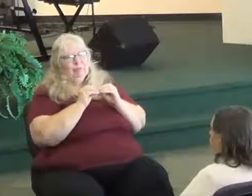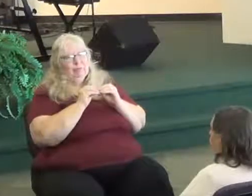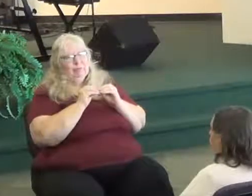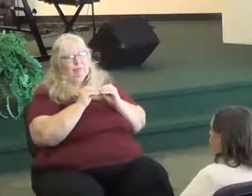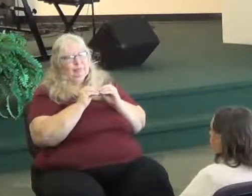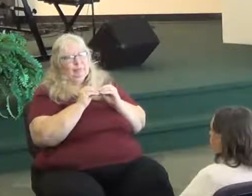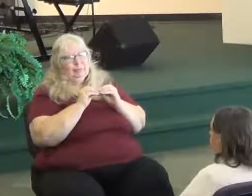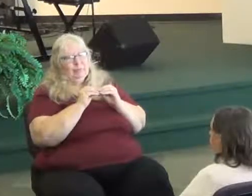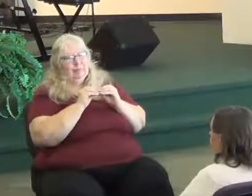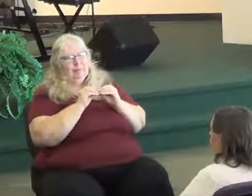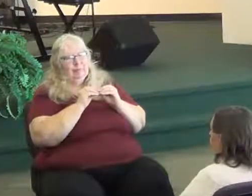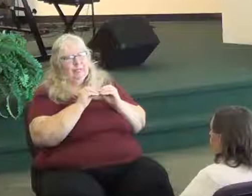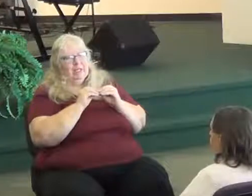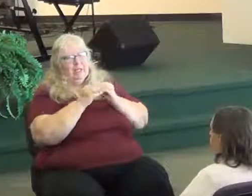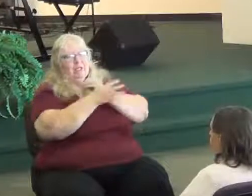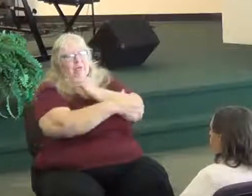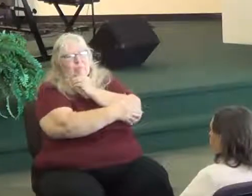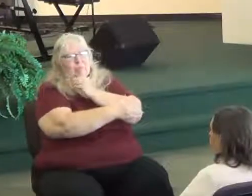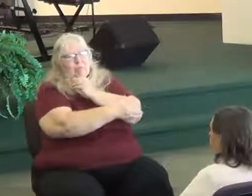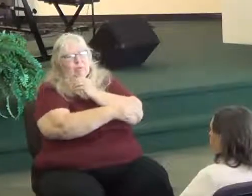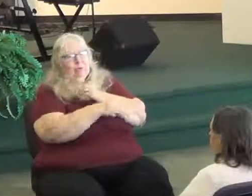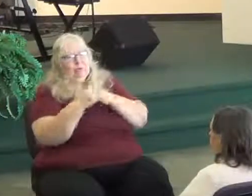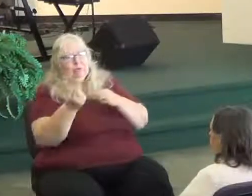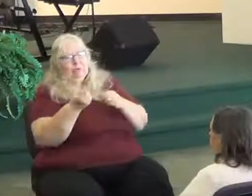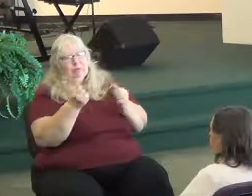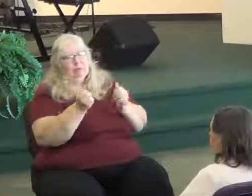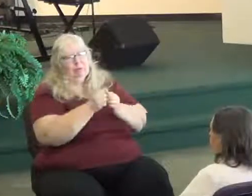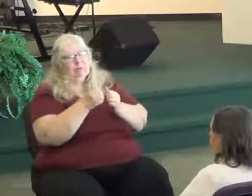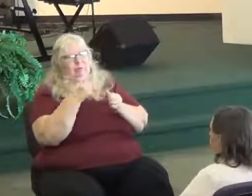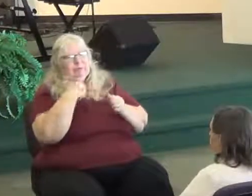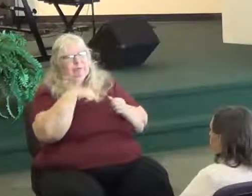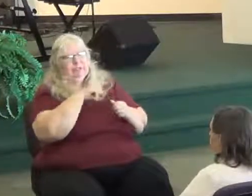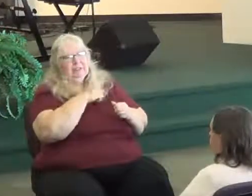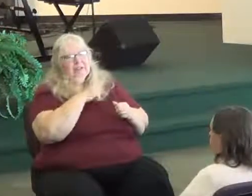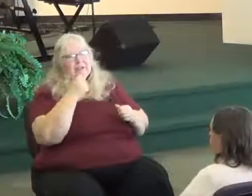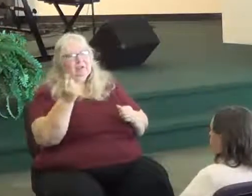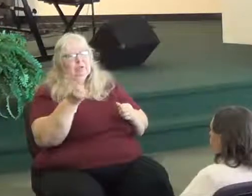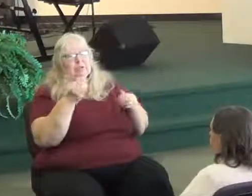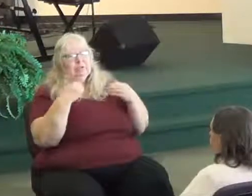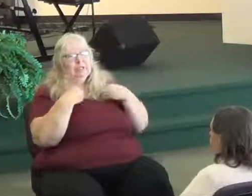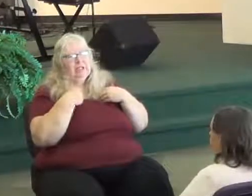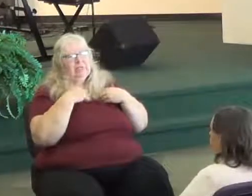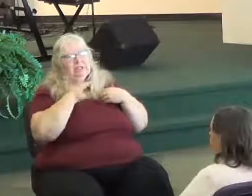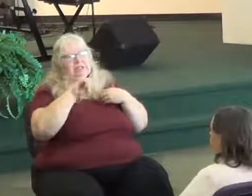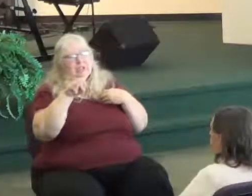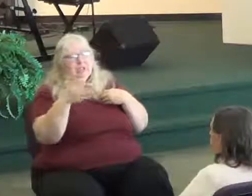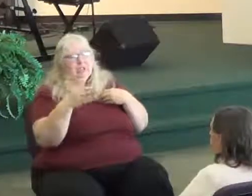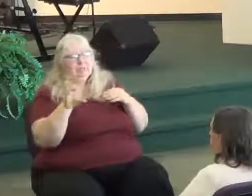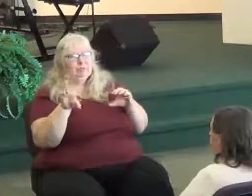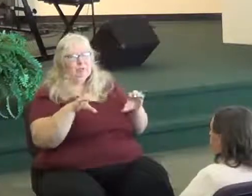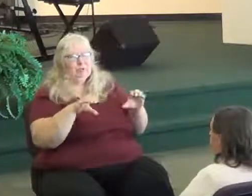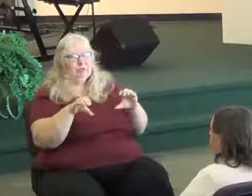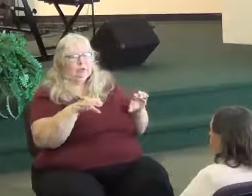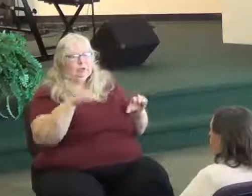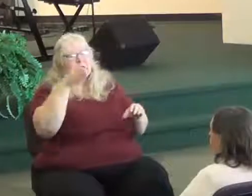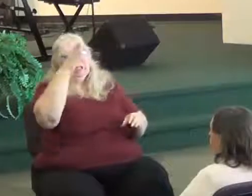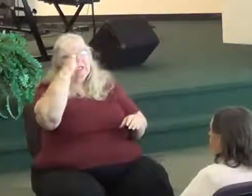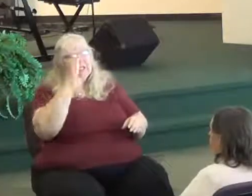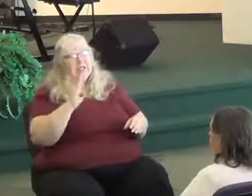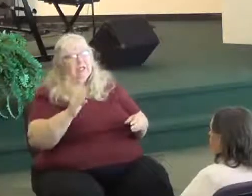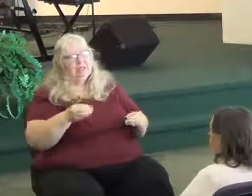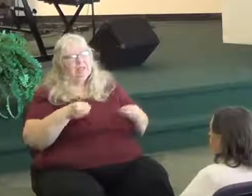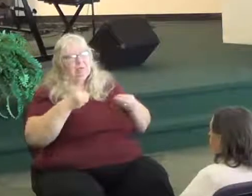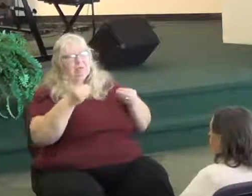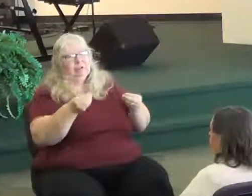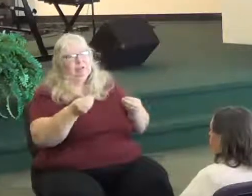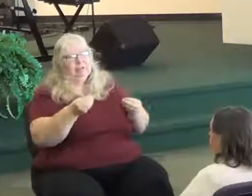tells us the poor will always be among us. So we're always going to have a job to do. He says, for God is the one who provides